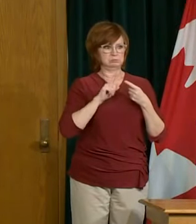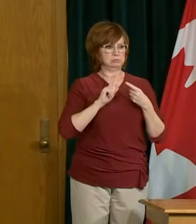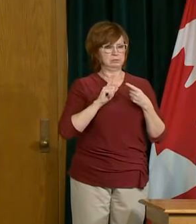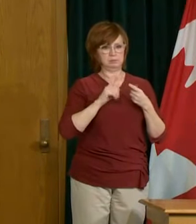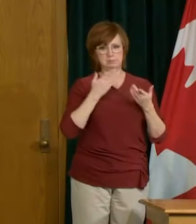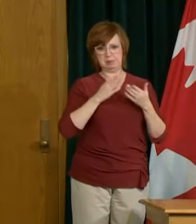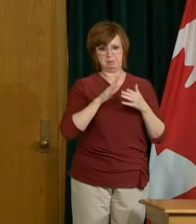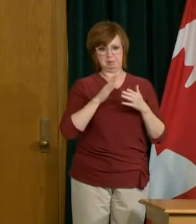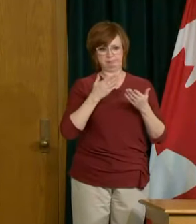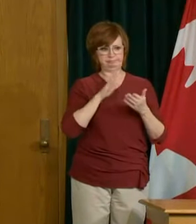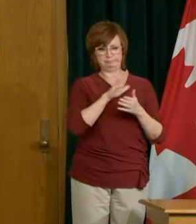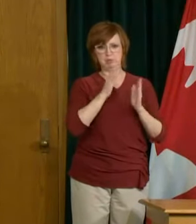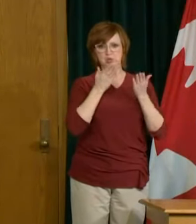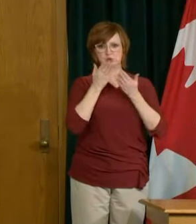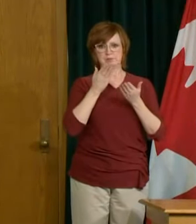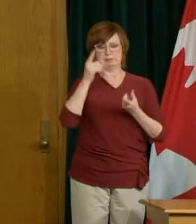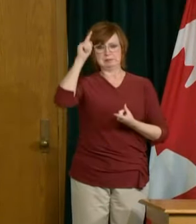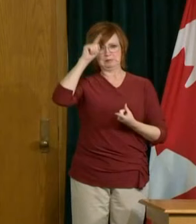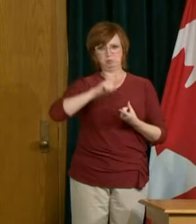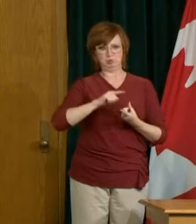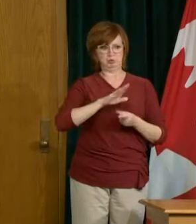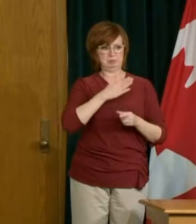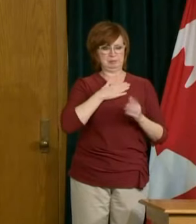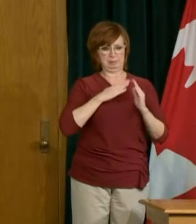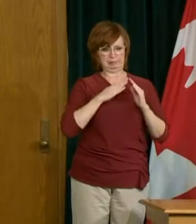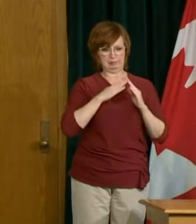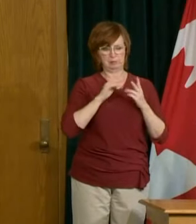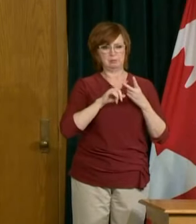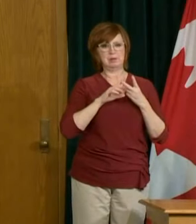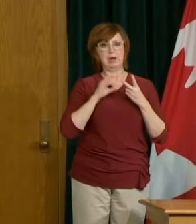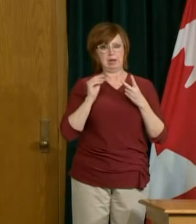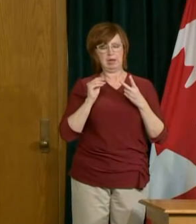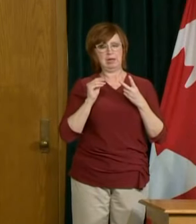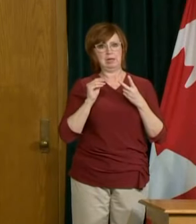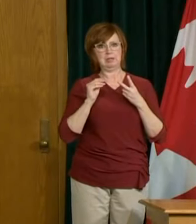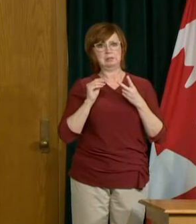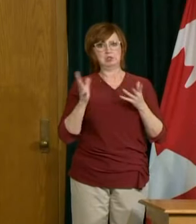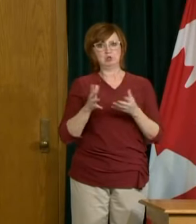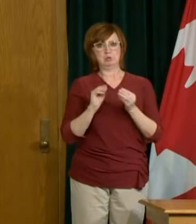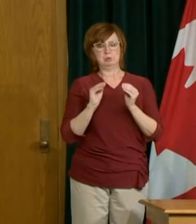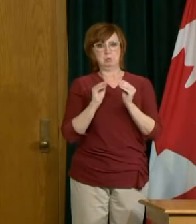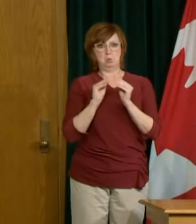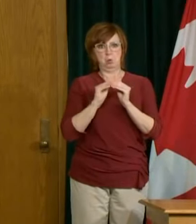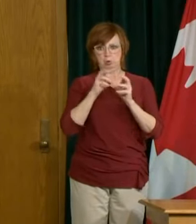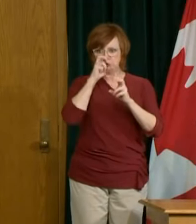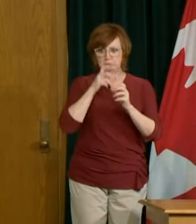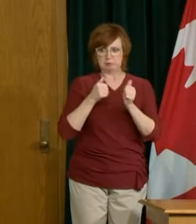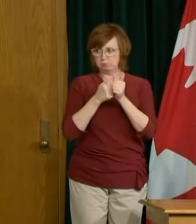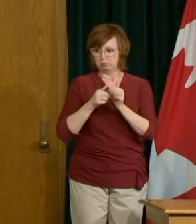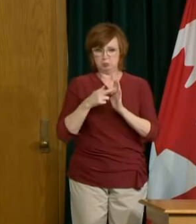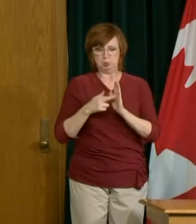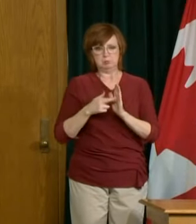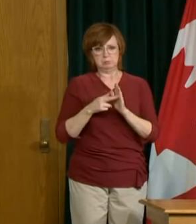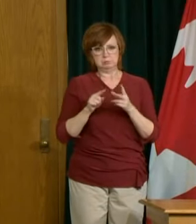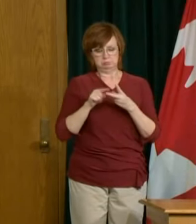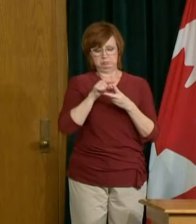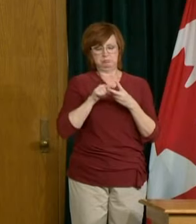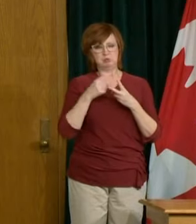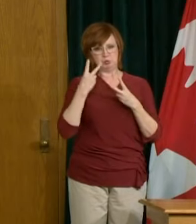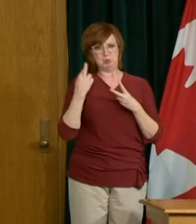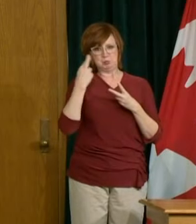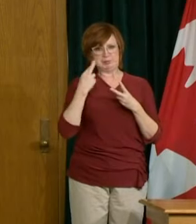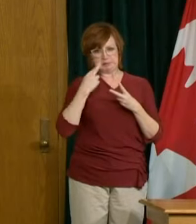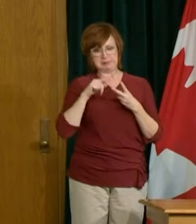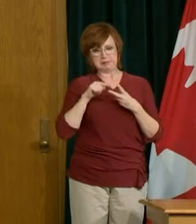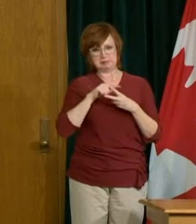it just promotes a higher level of vigilance for everyone. But now, with reopening Saskatchewan, whenever there's a